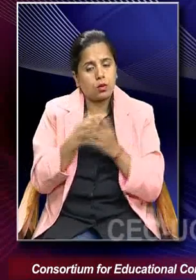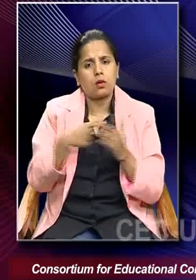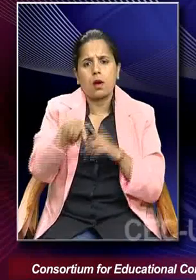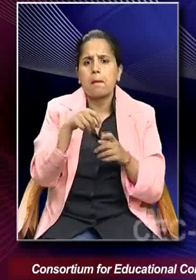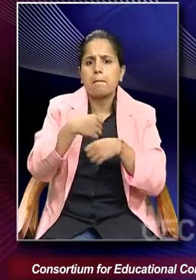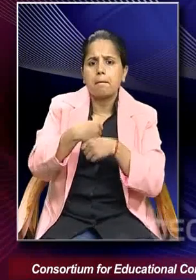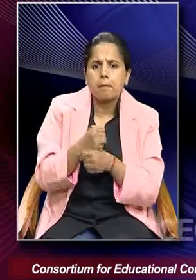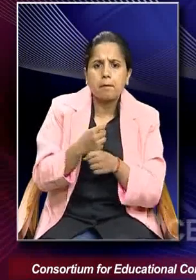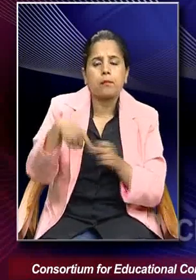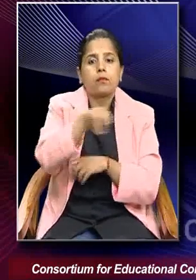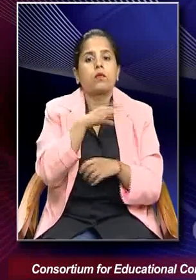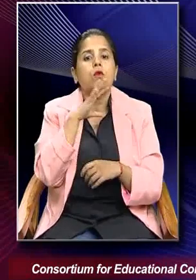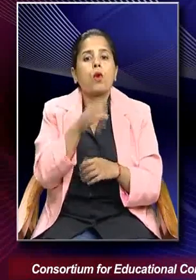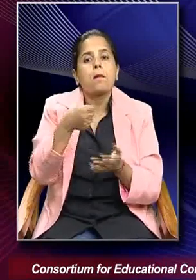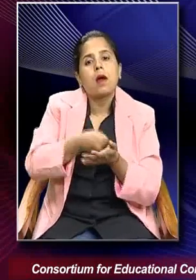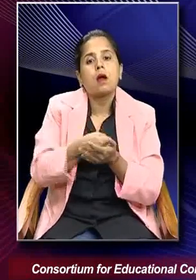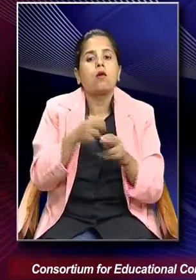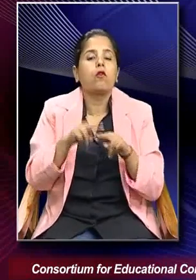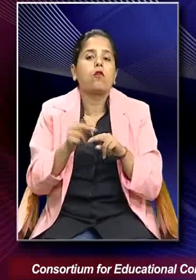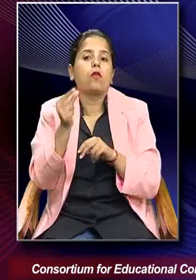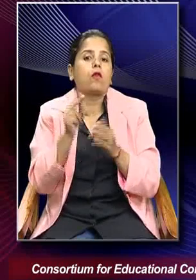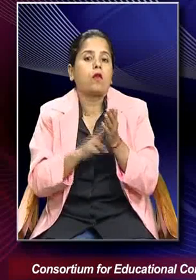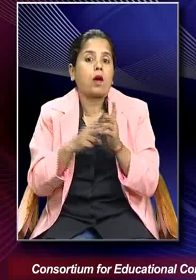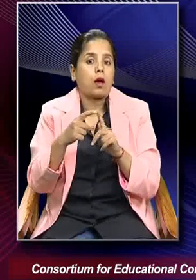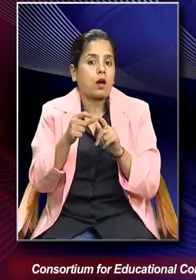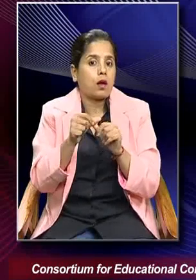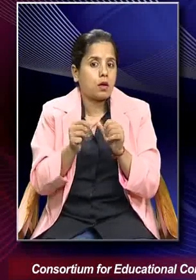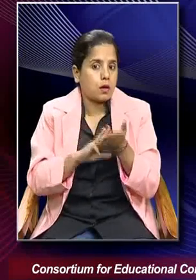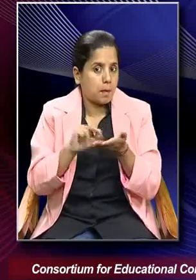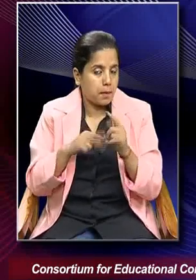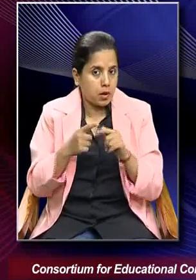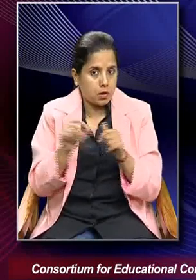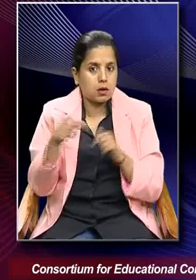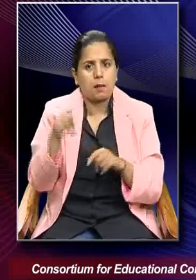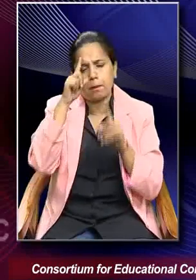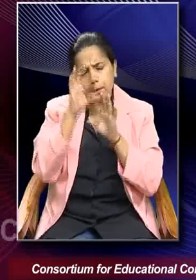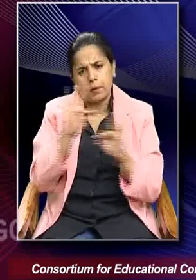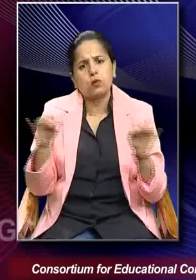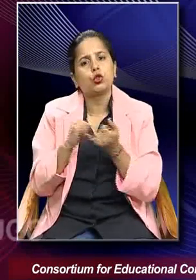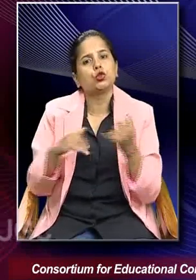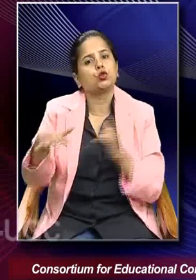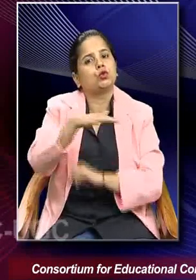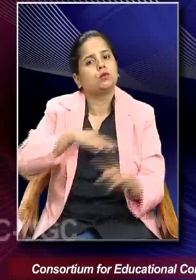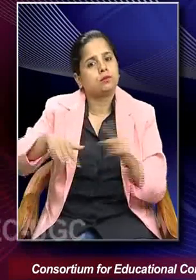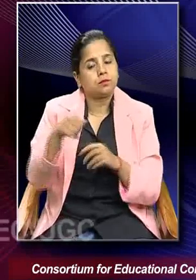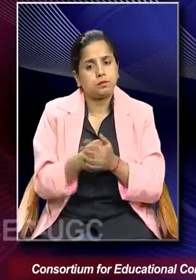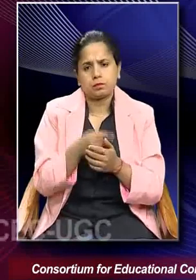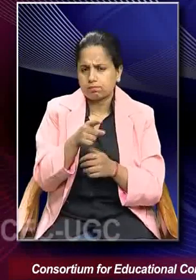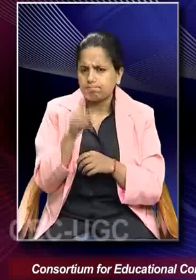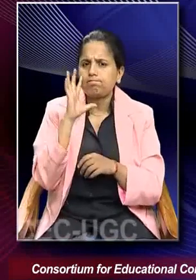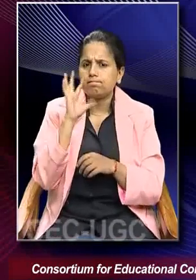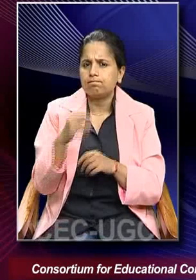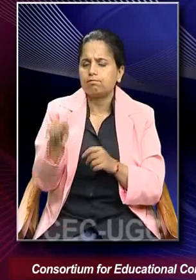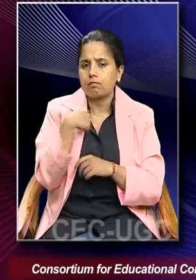the basic fundamentals which will lead to a peaceful society. And it is very important